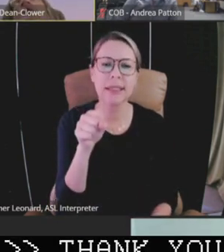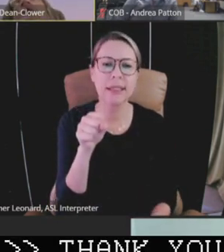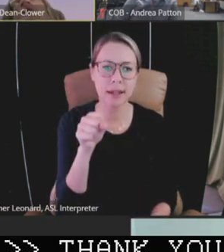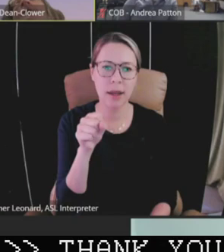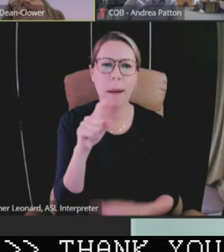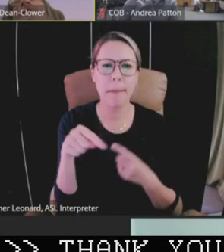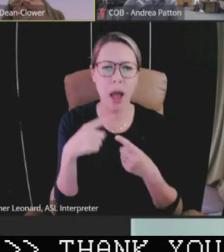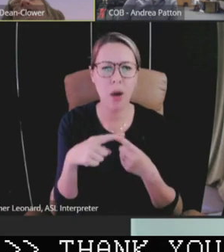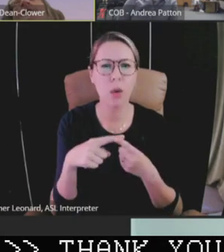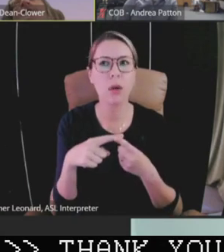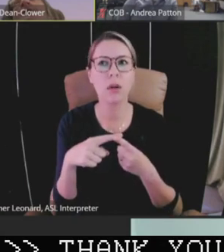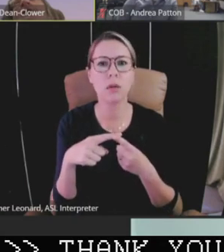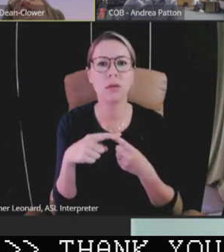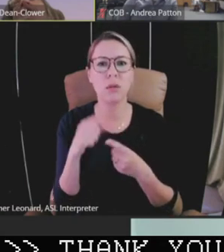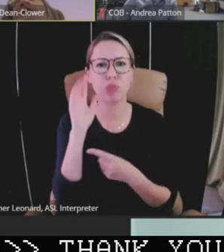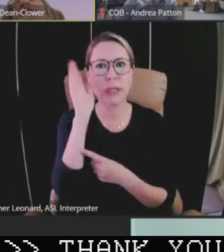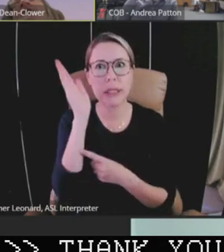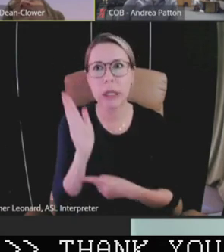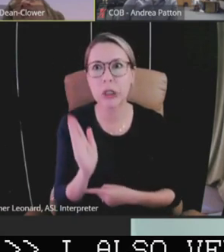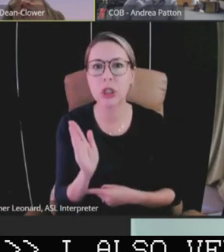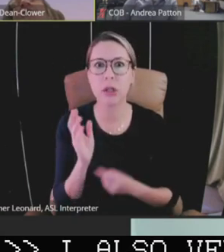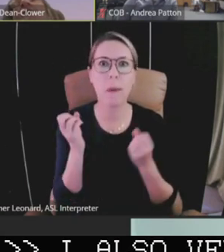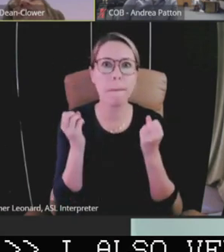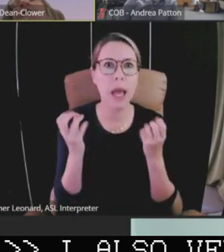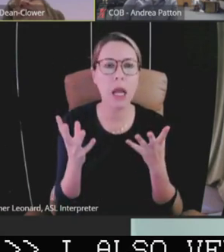making sure that the number of presentations,